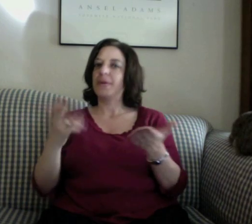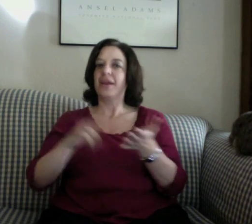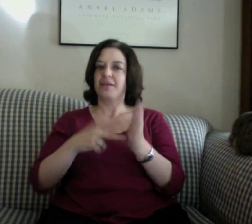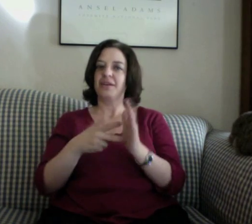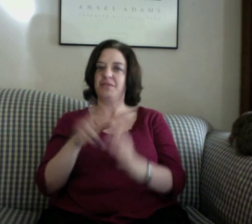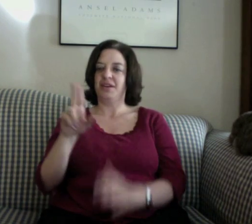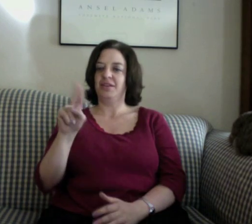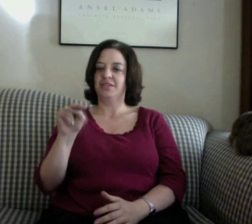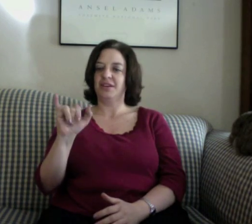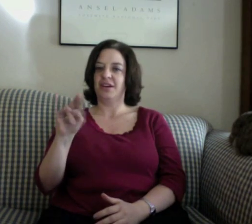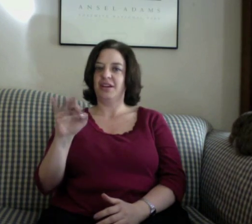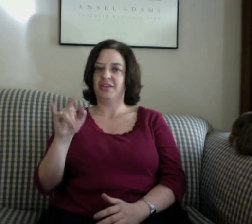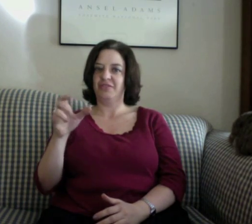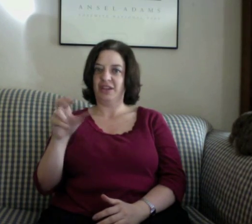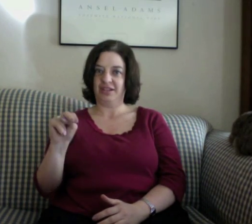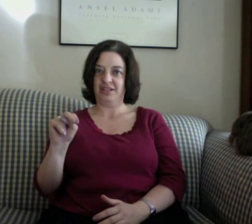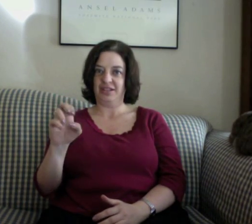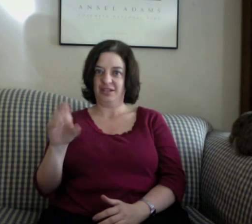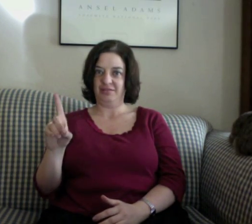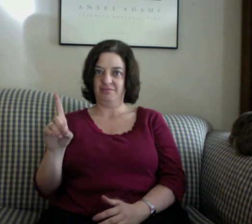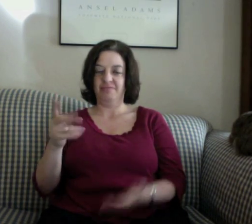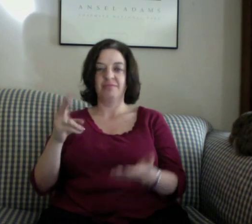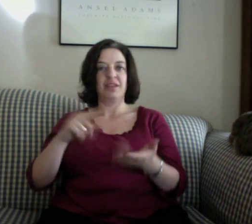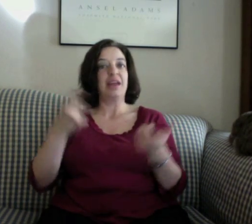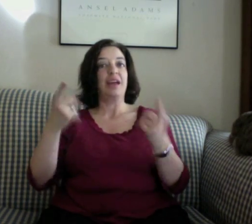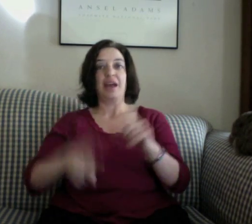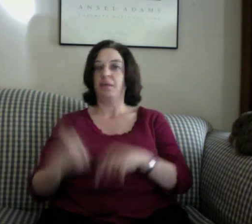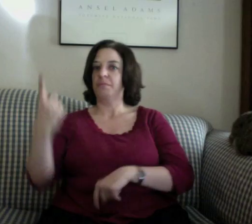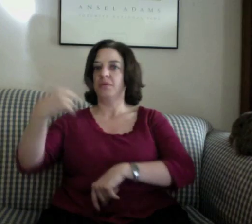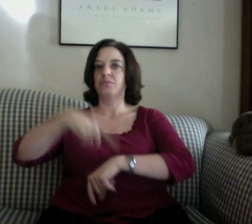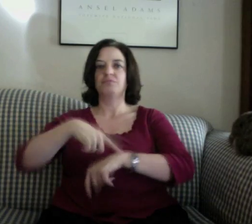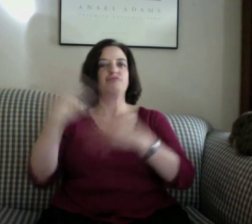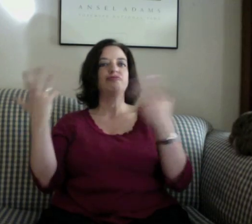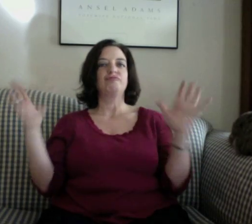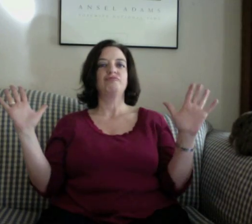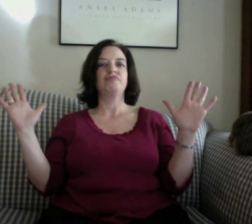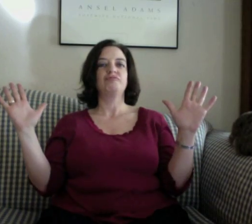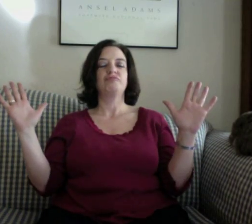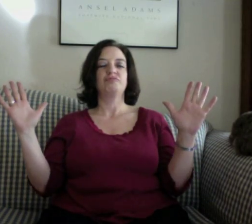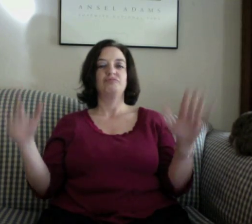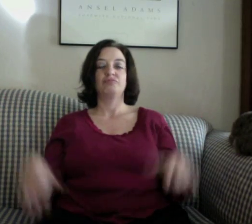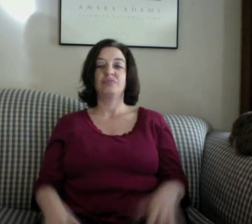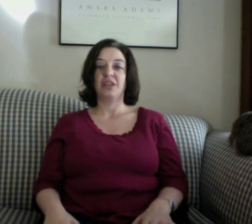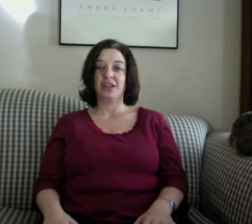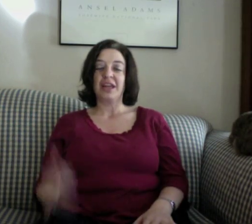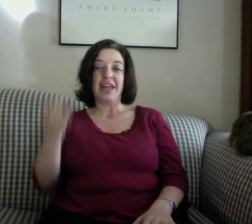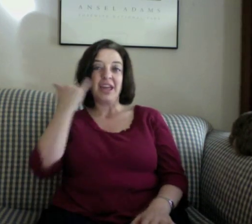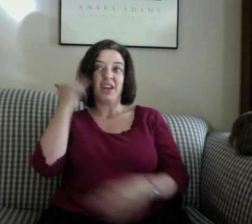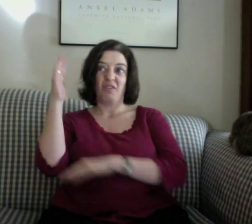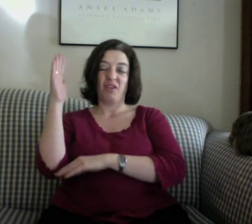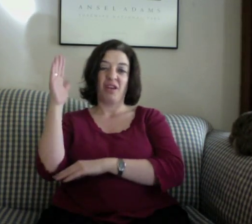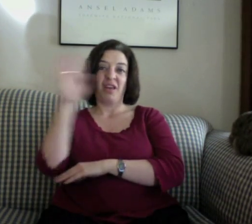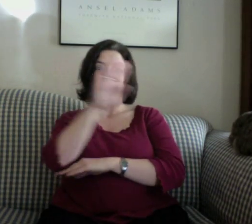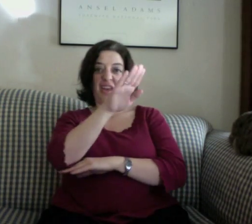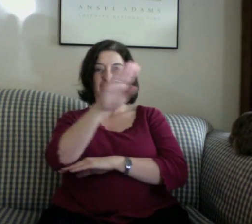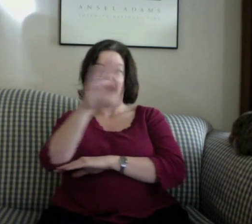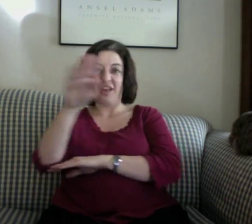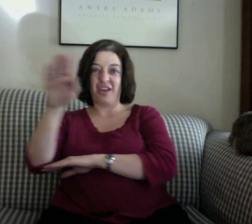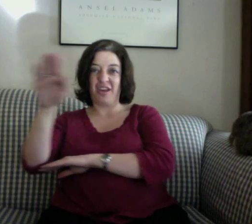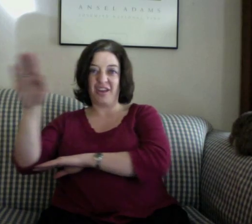over. If it was every afternoon, that would be recurring because it